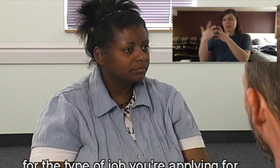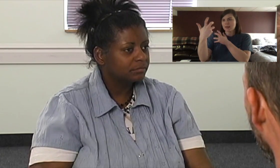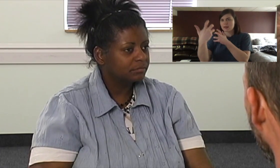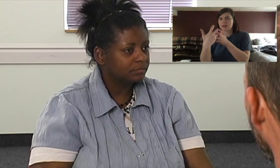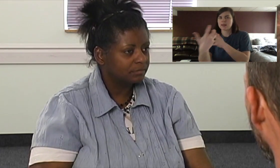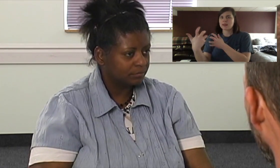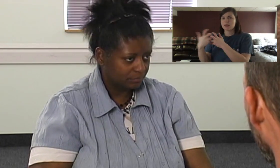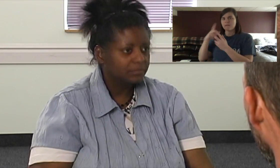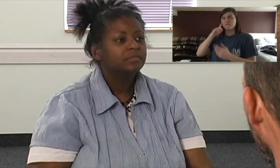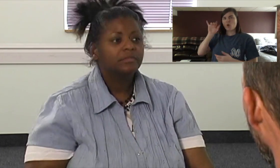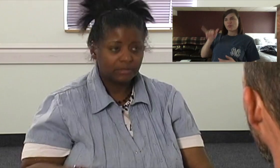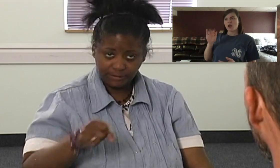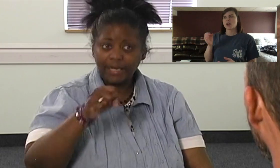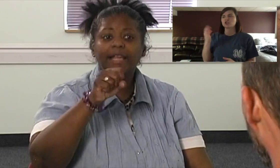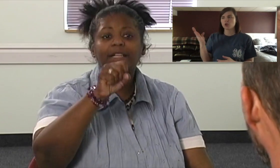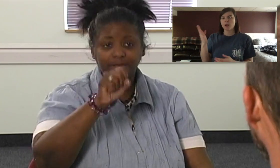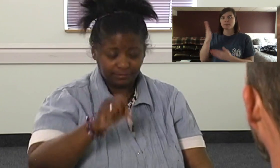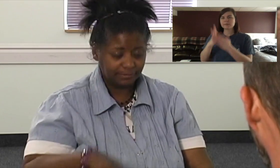job that you're applying for.